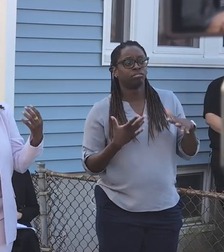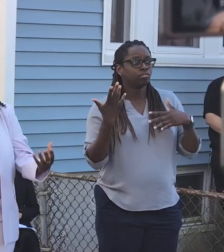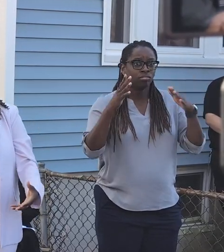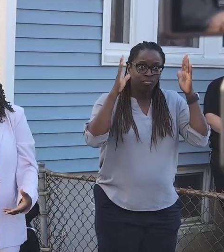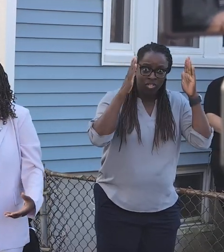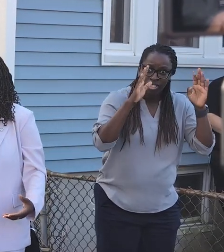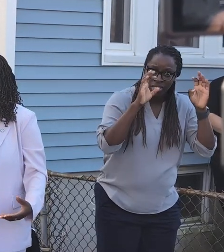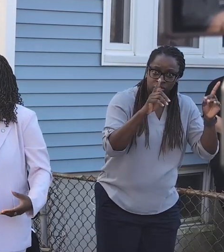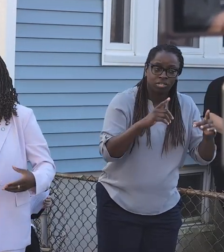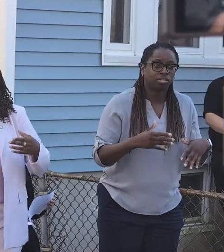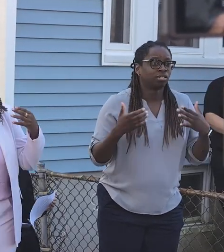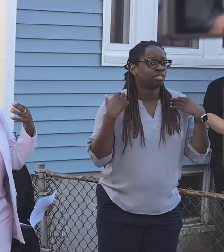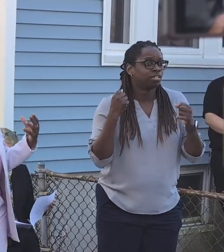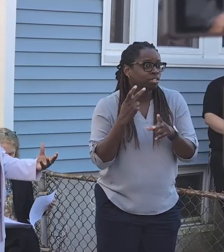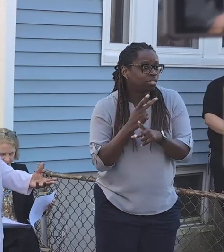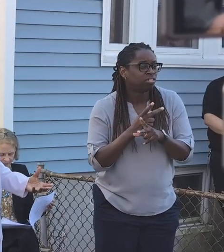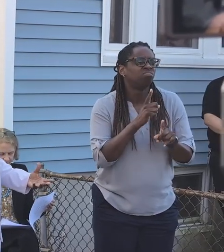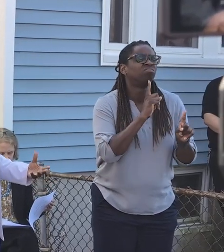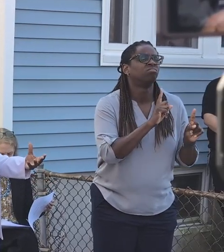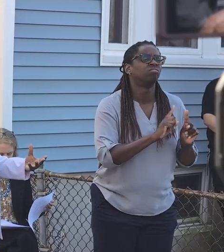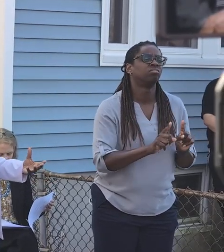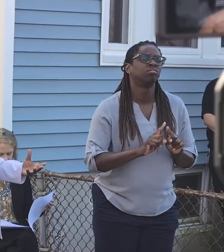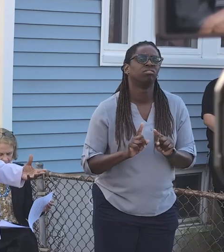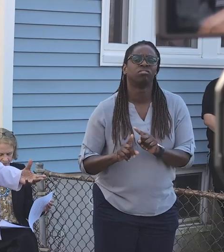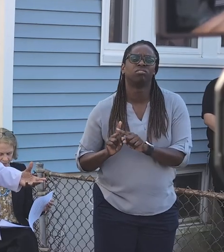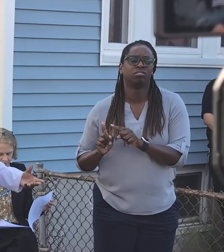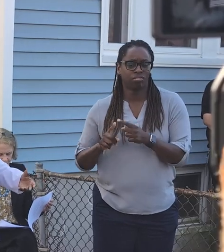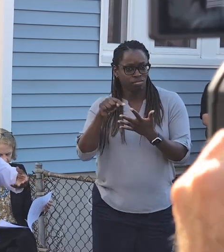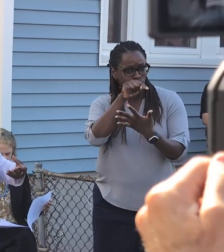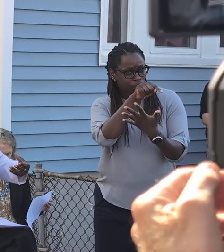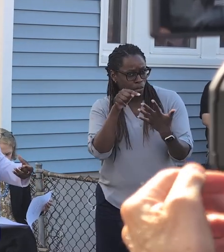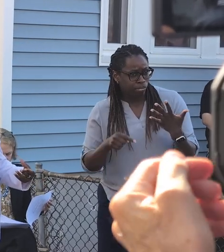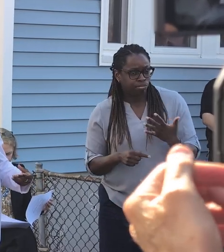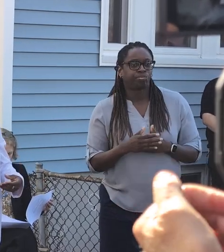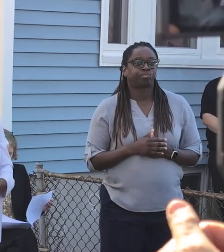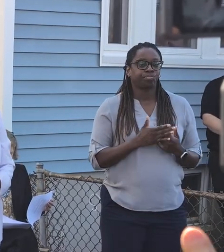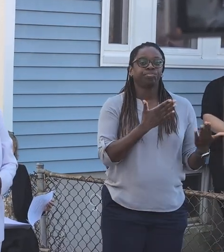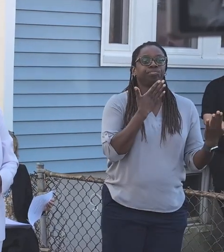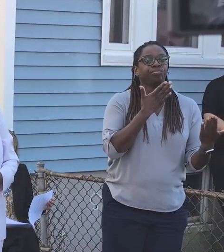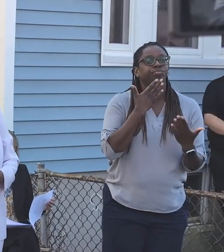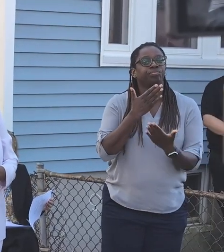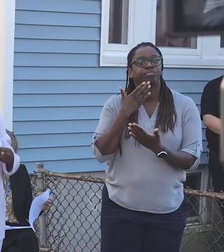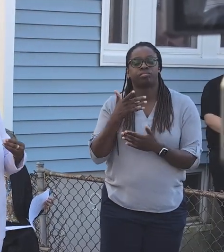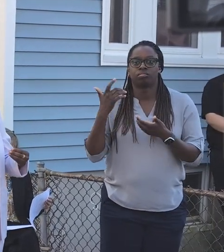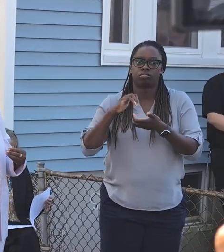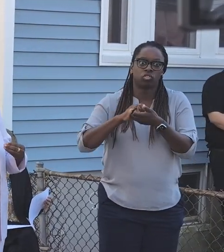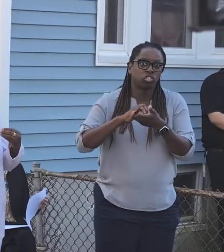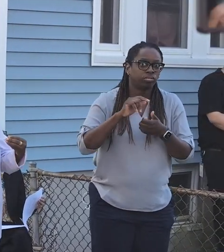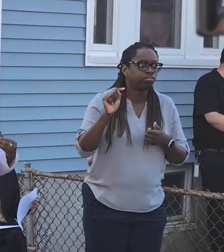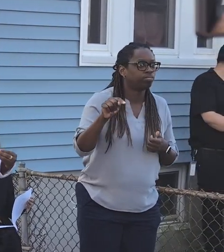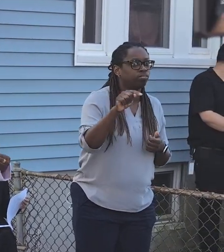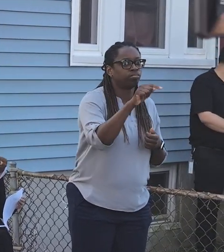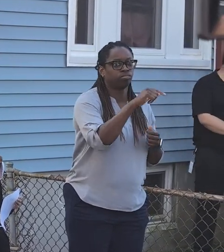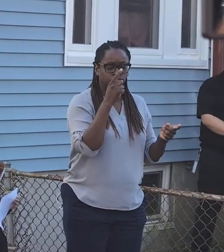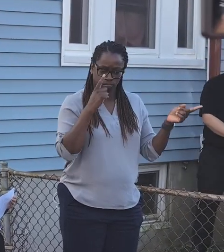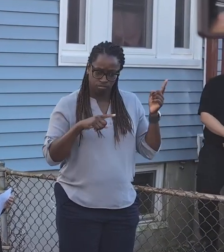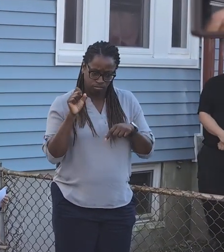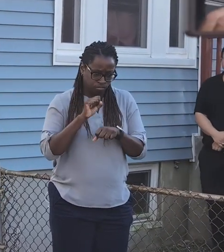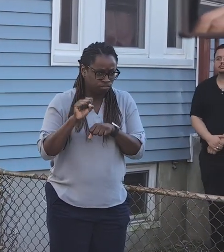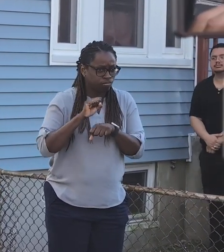And so, like the mayor said, I just want to thank all of the incredible partners who are here, who are doing the work every day